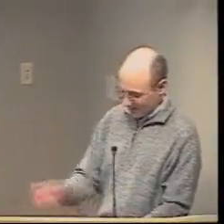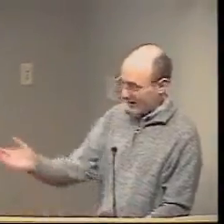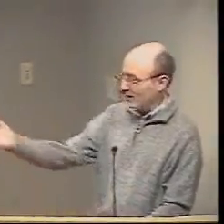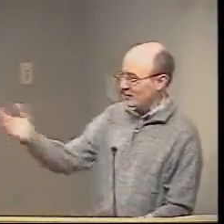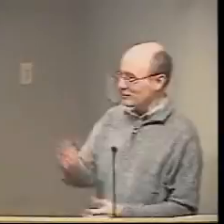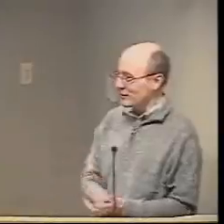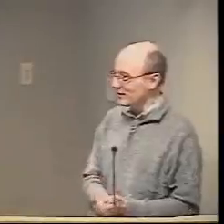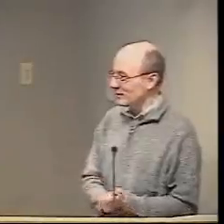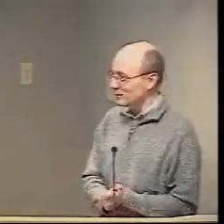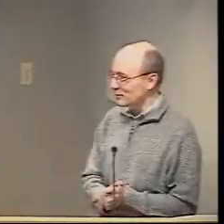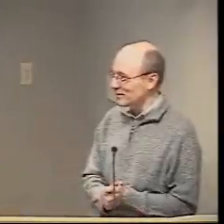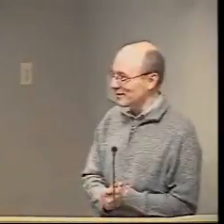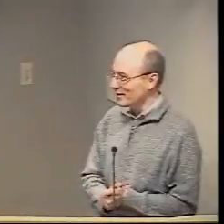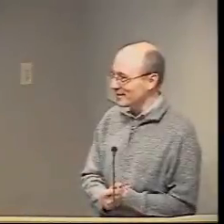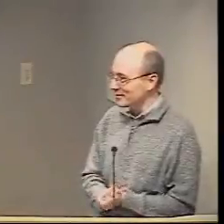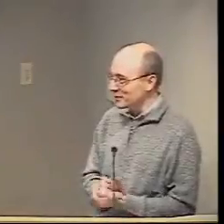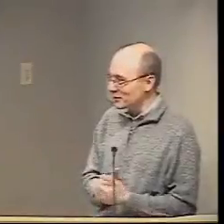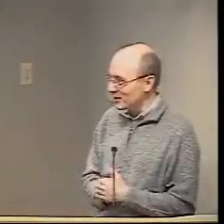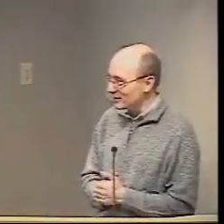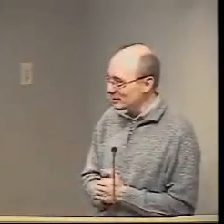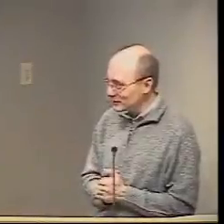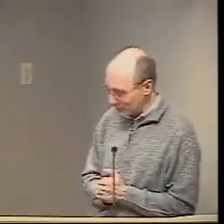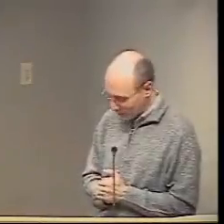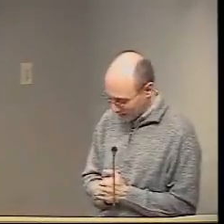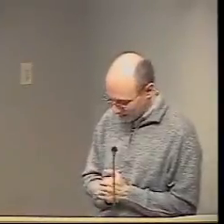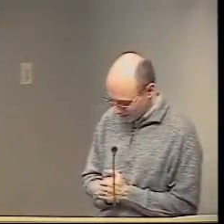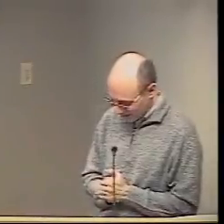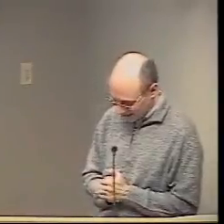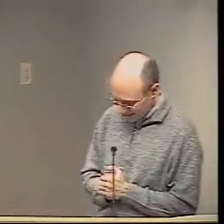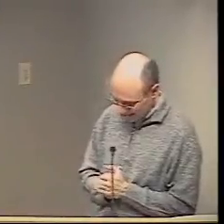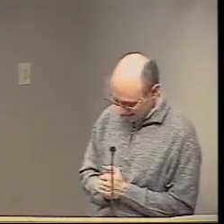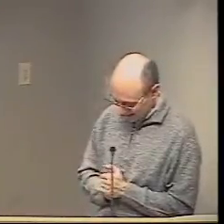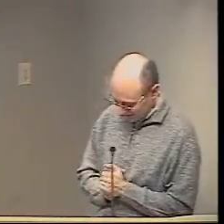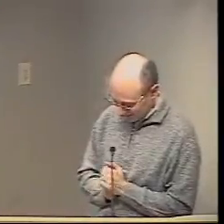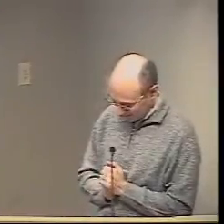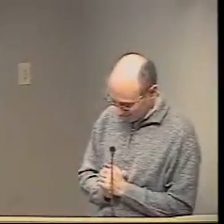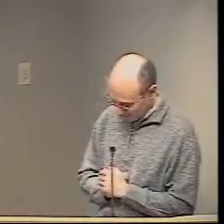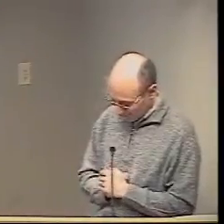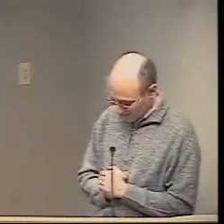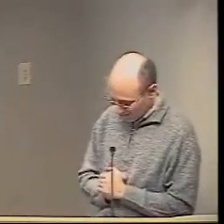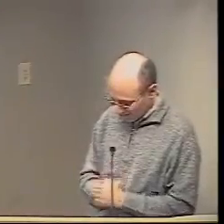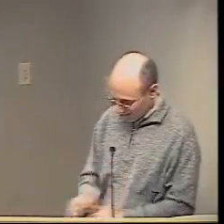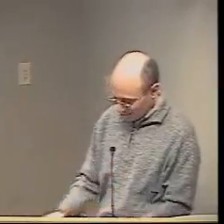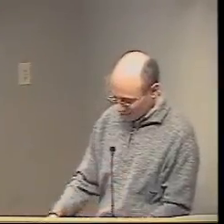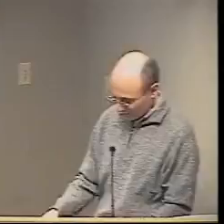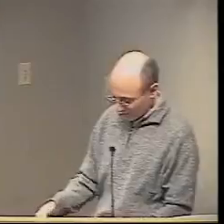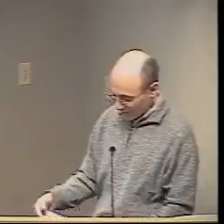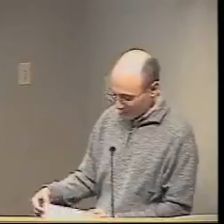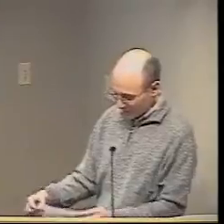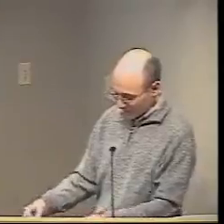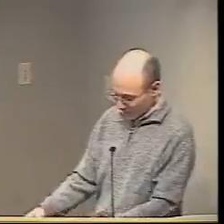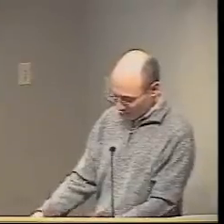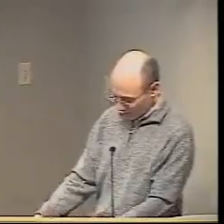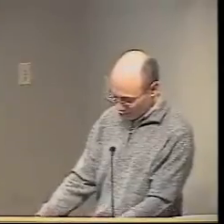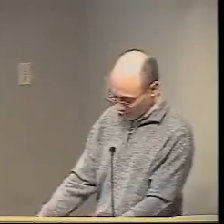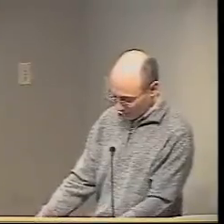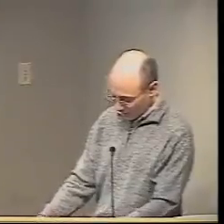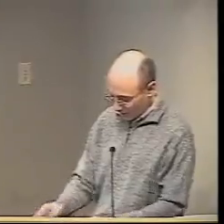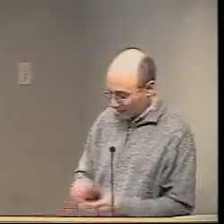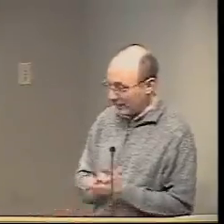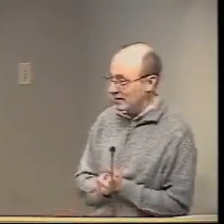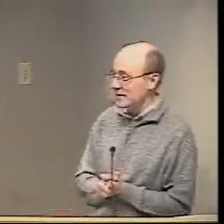again our friend and close colleague Richard Ladner from UW, presenting yet another very interesting talk